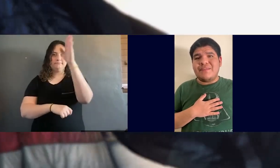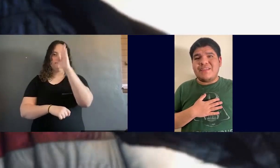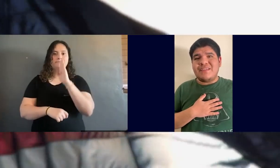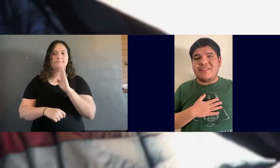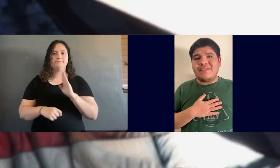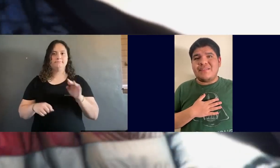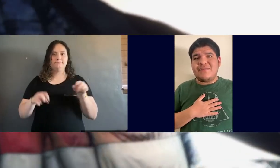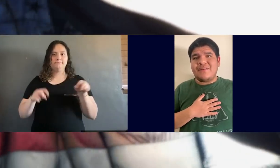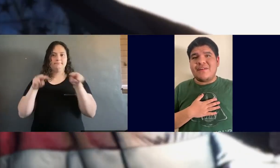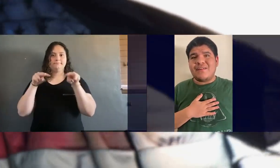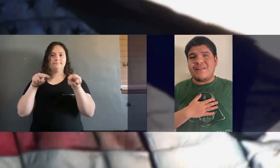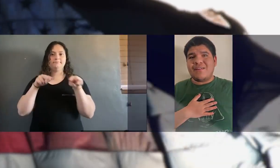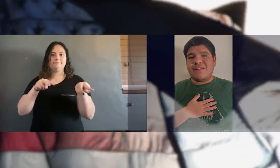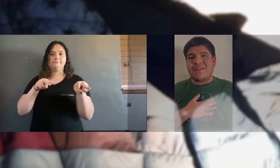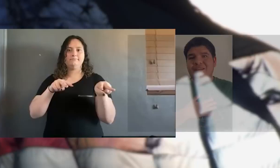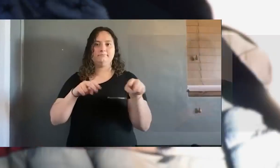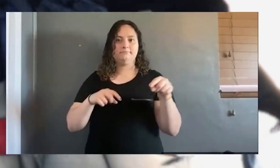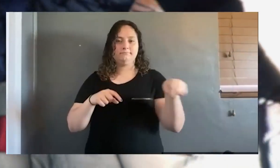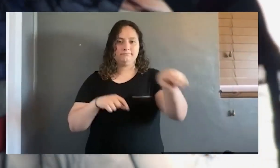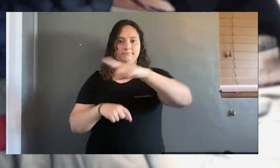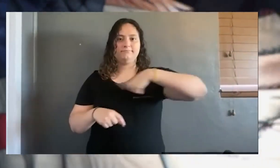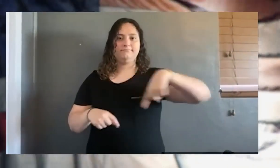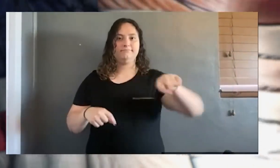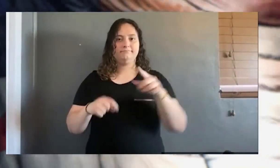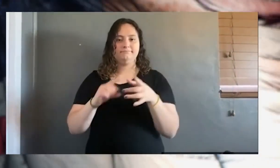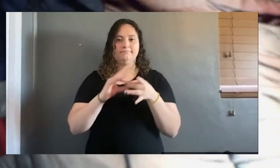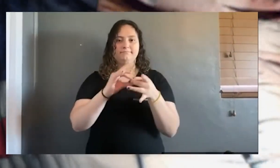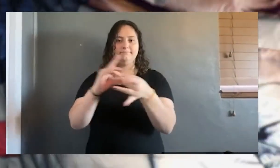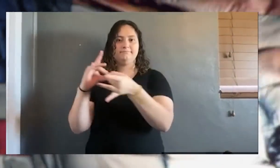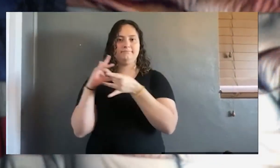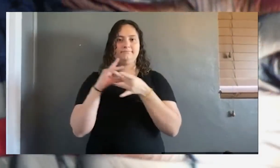with liberty and justice for all.